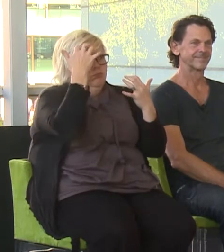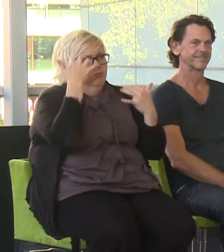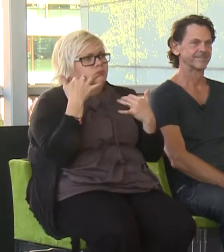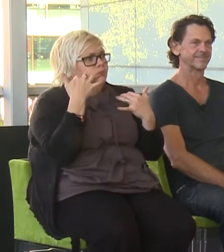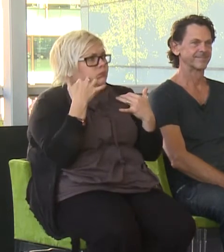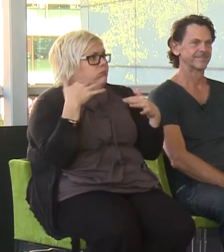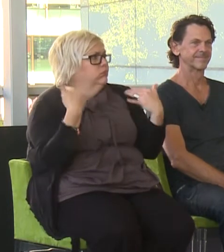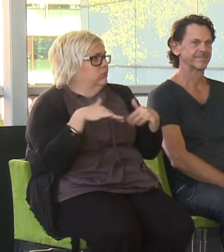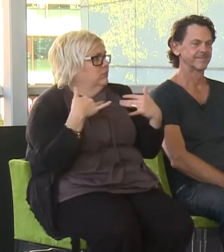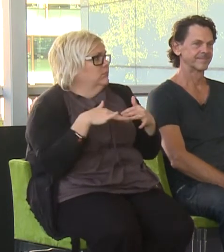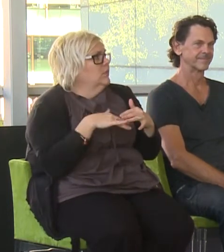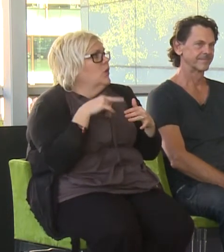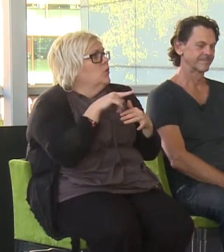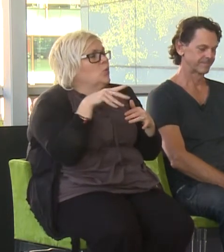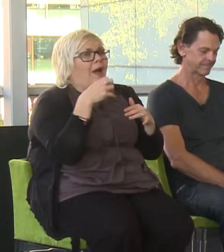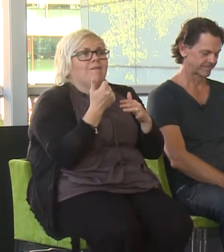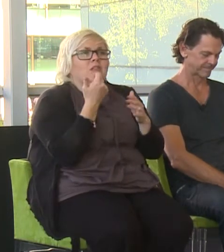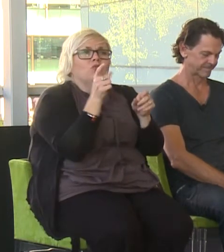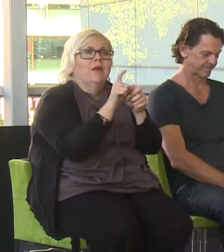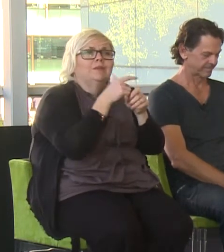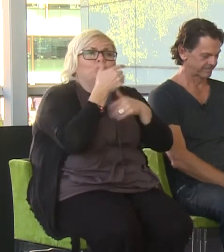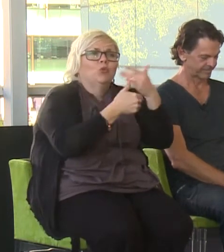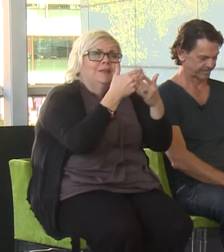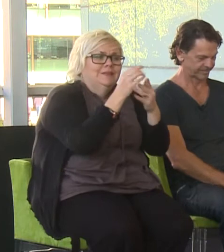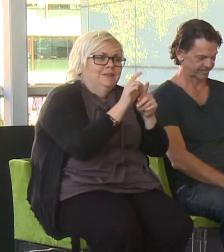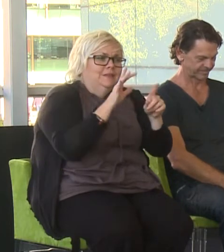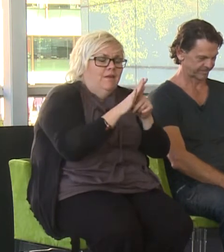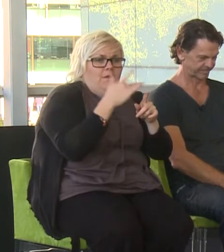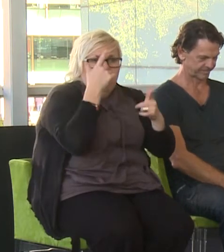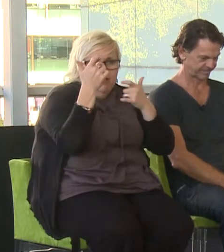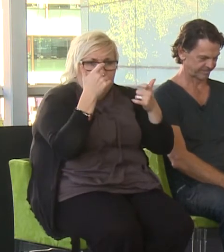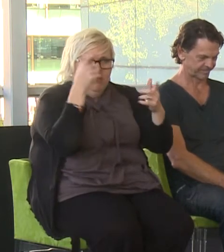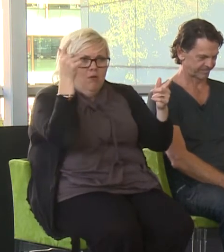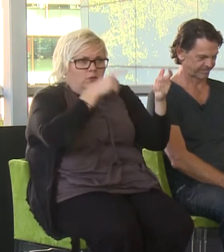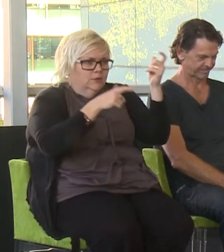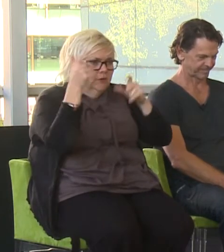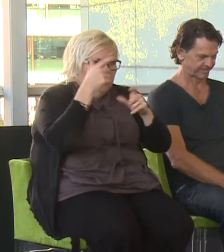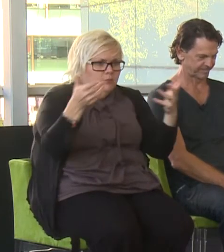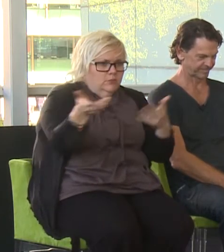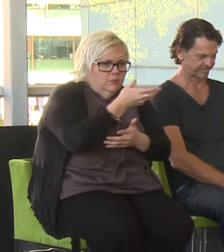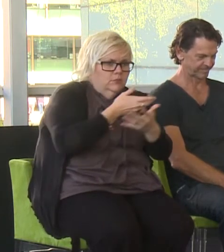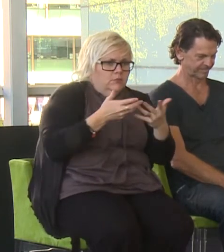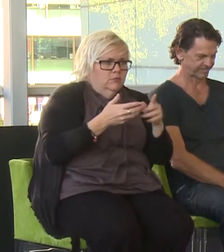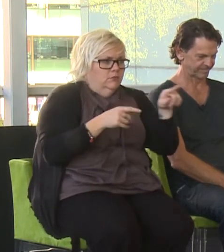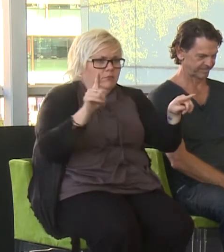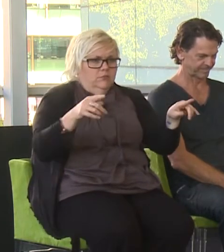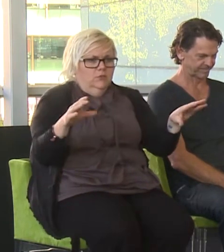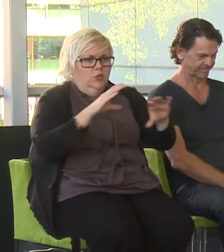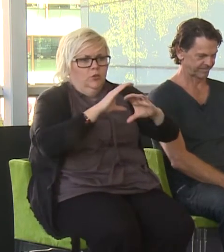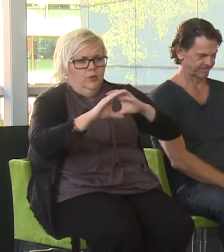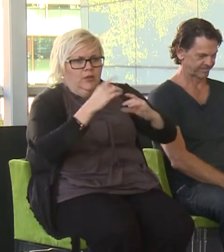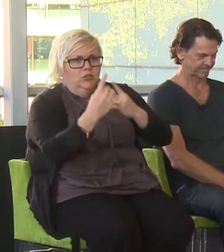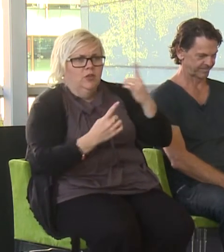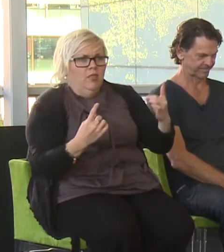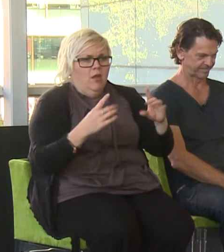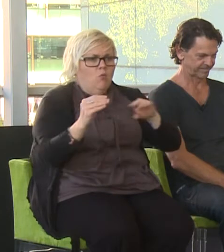You have the creative process itself, the sharing of ideas and concepts, the myriad of interdepartmental communications, the